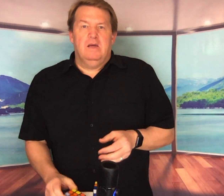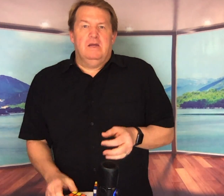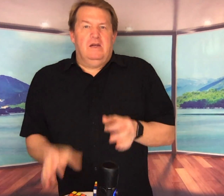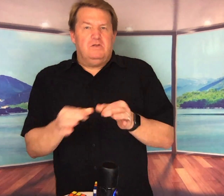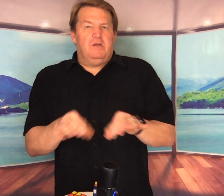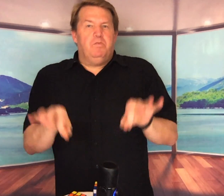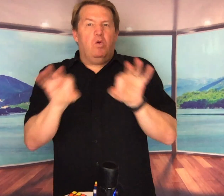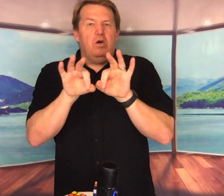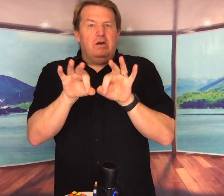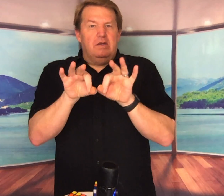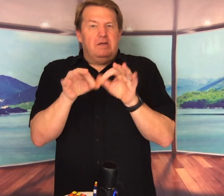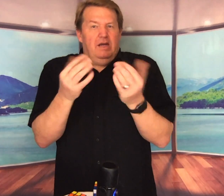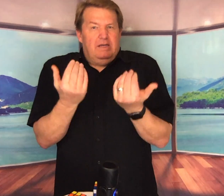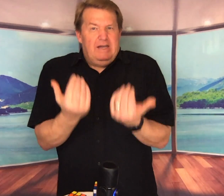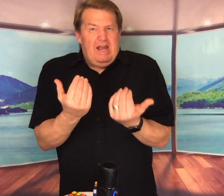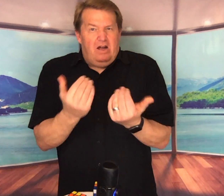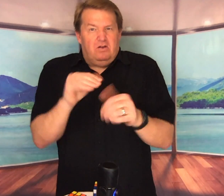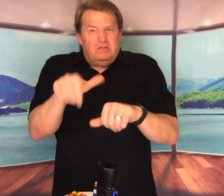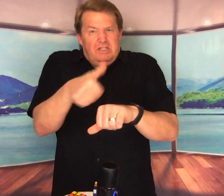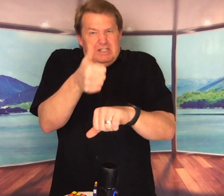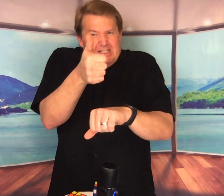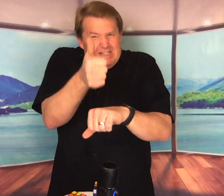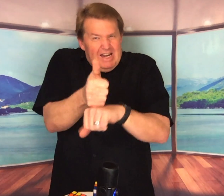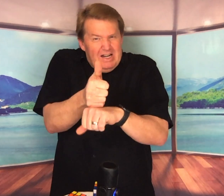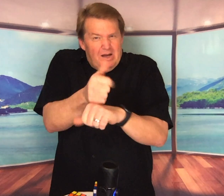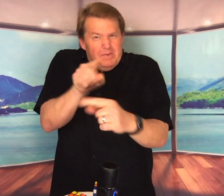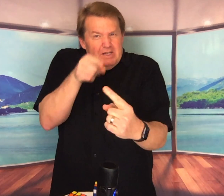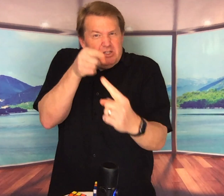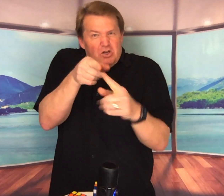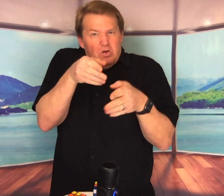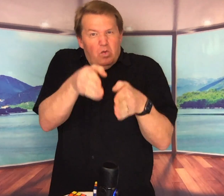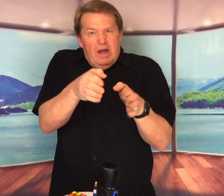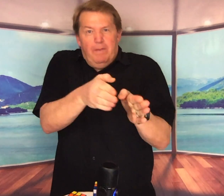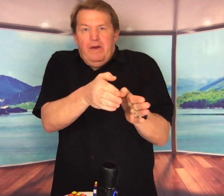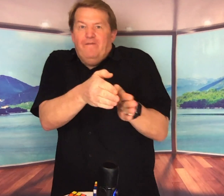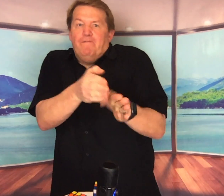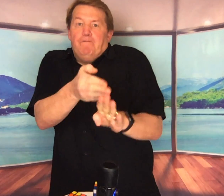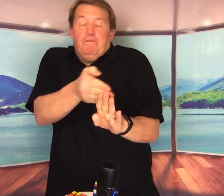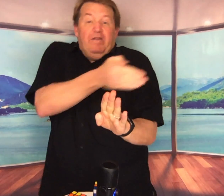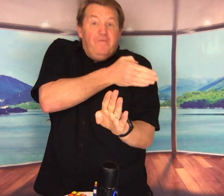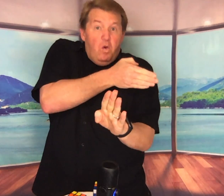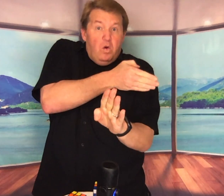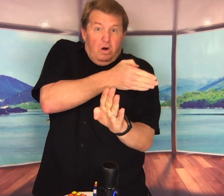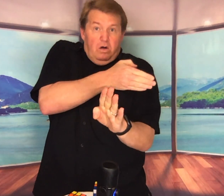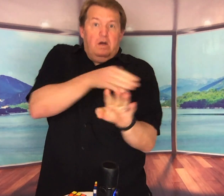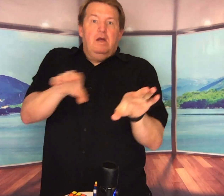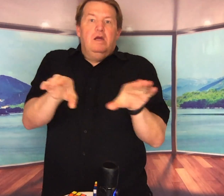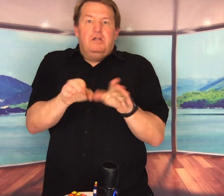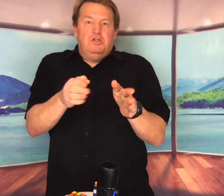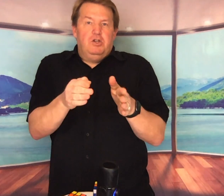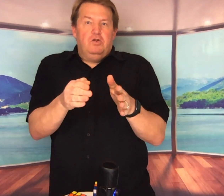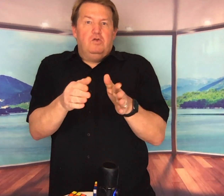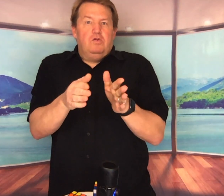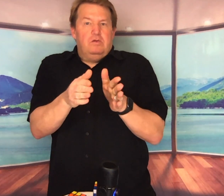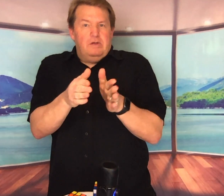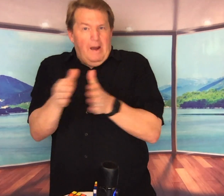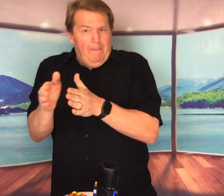Now it's important now to set it up in a certain way before you do that